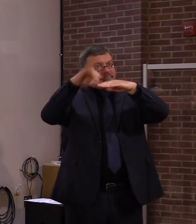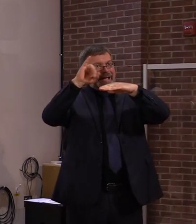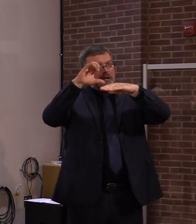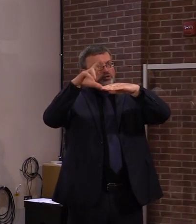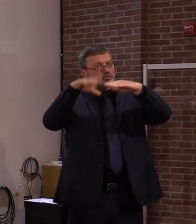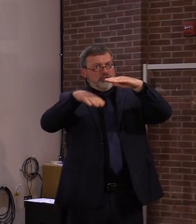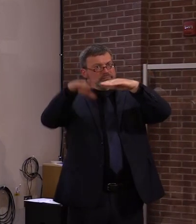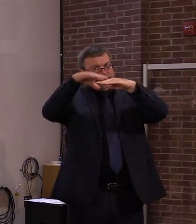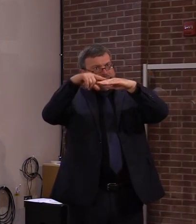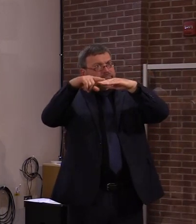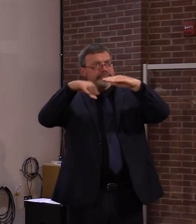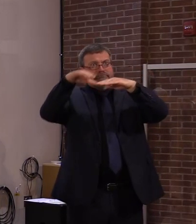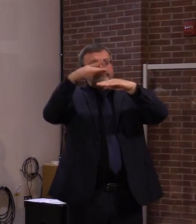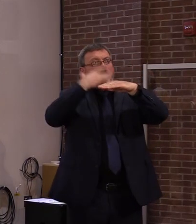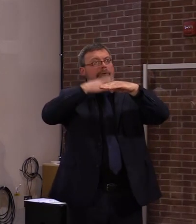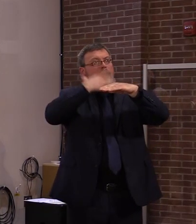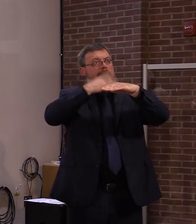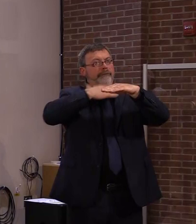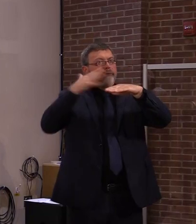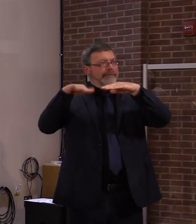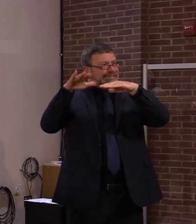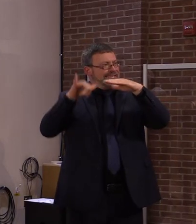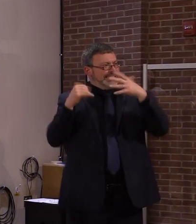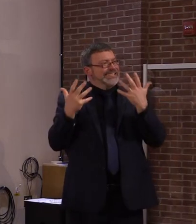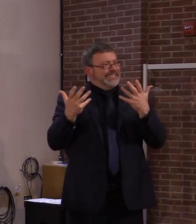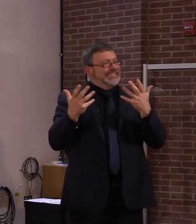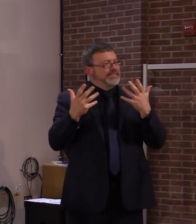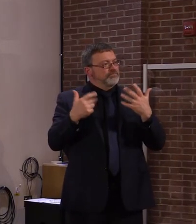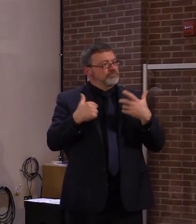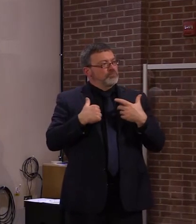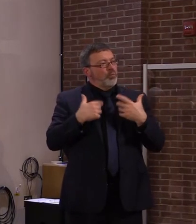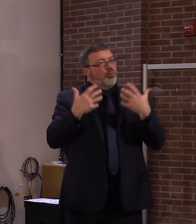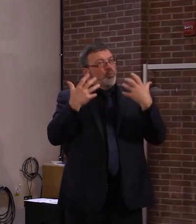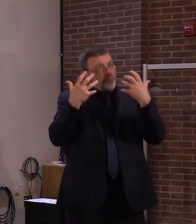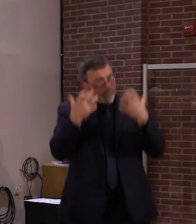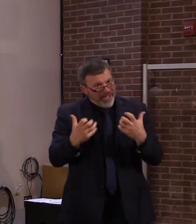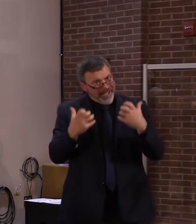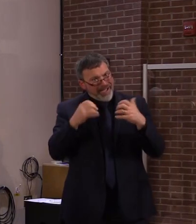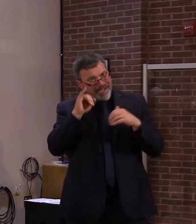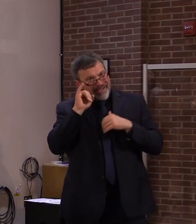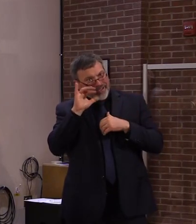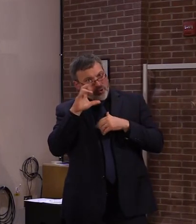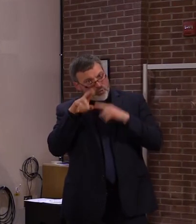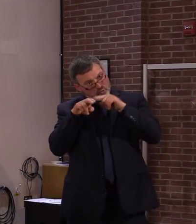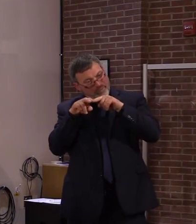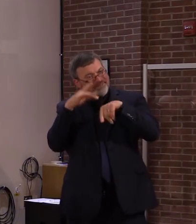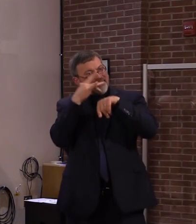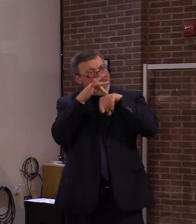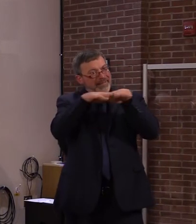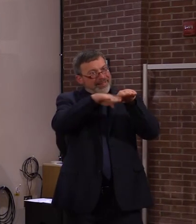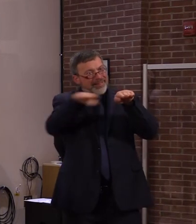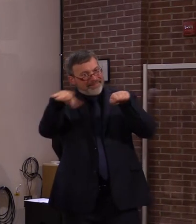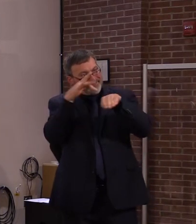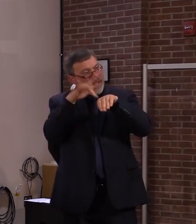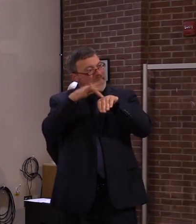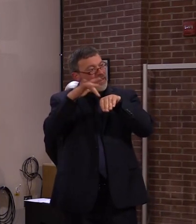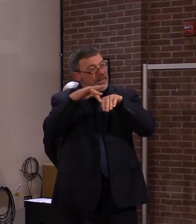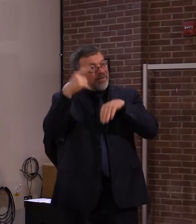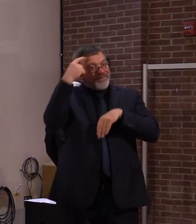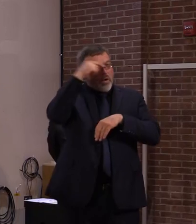capacity to take care of those who have an accident and significant injuries or